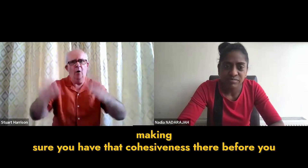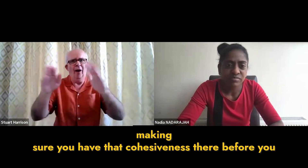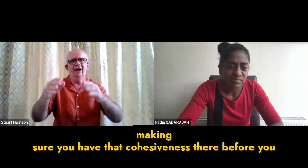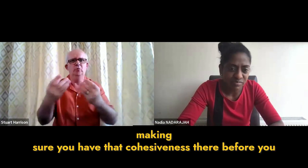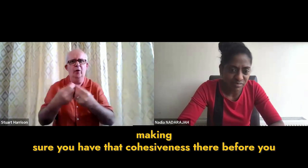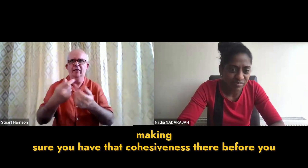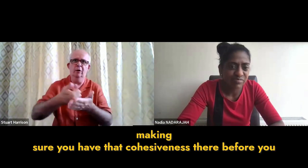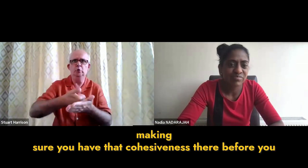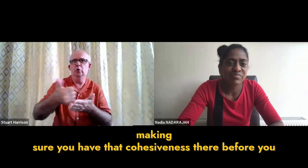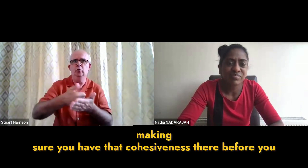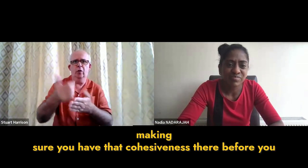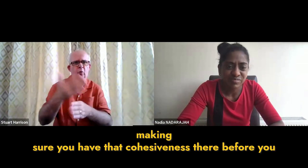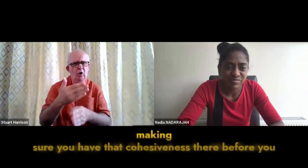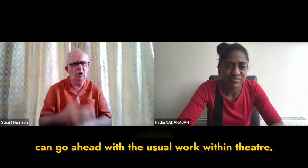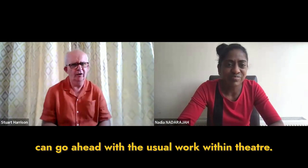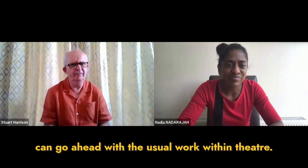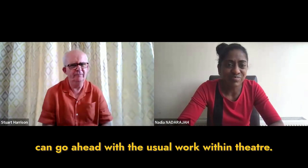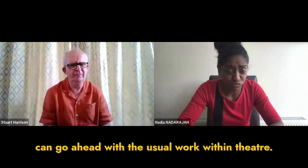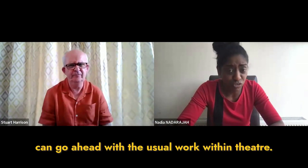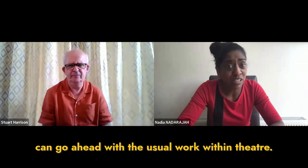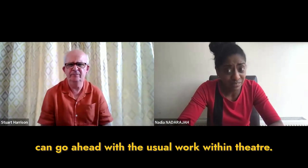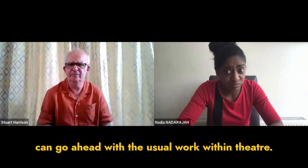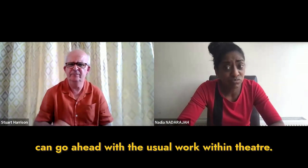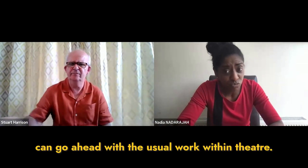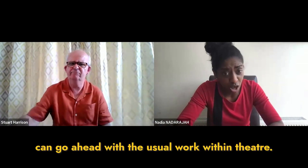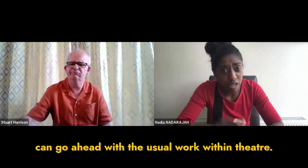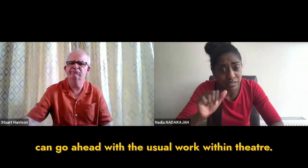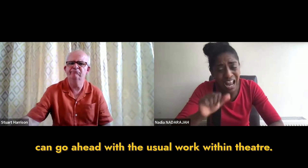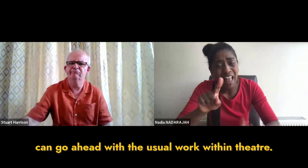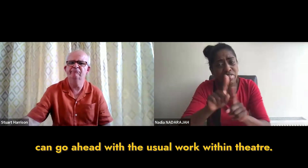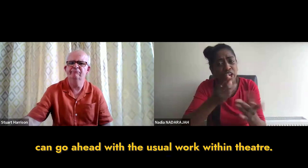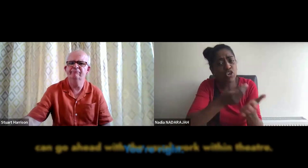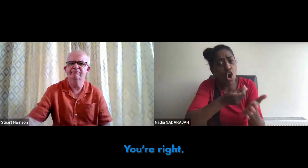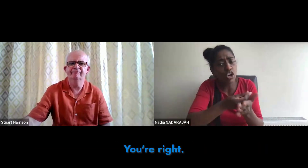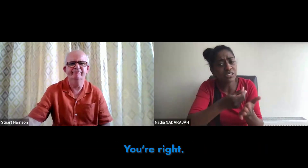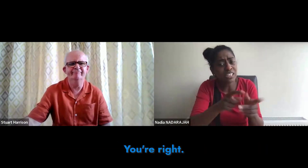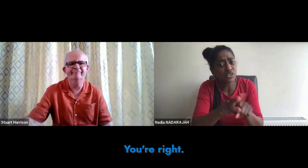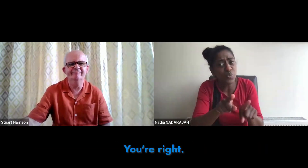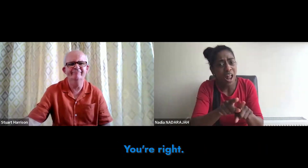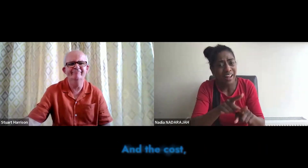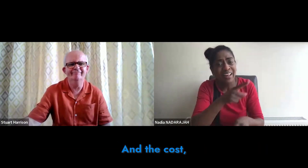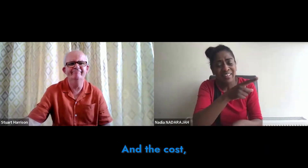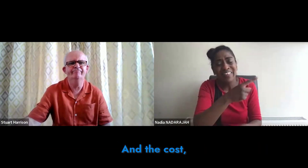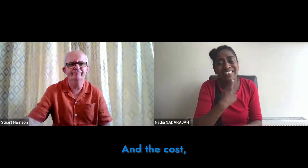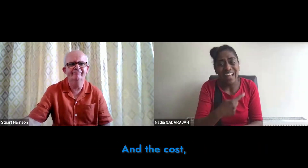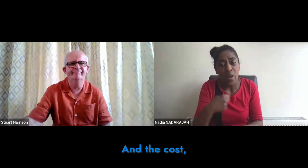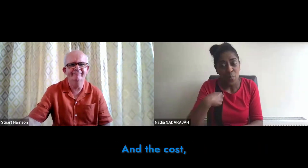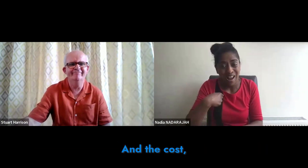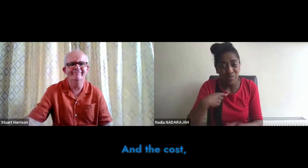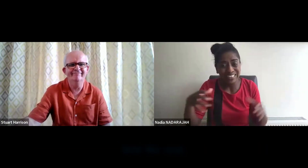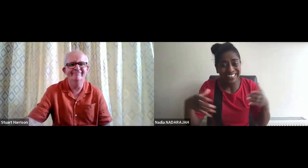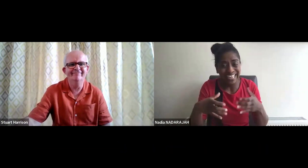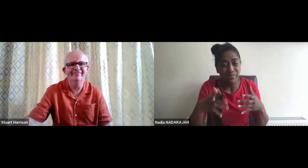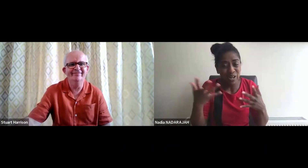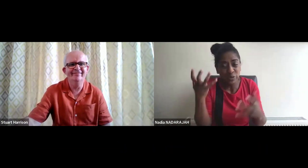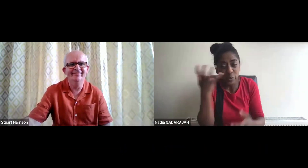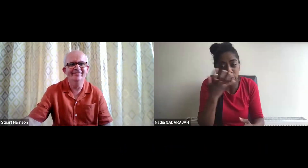that cohesiveness there before you can go ahead with the usual work within the theatre. You're right. And the